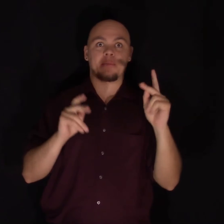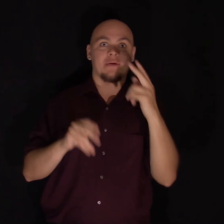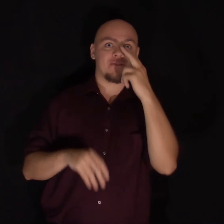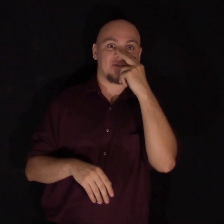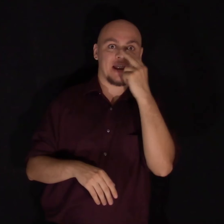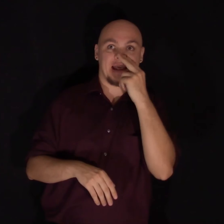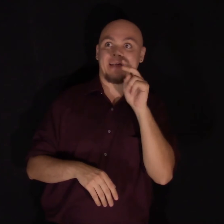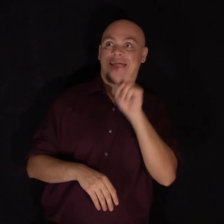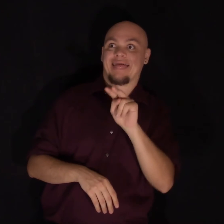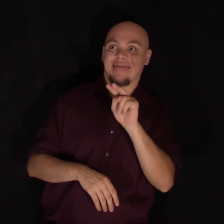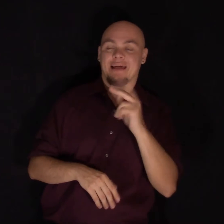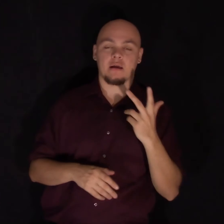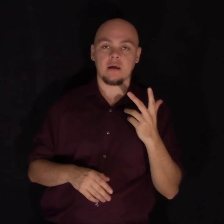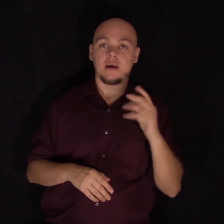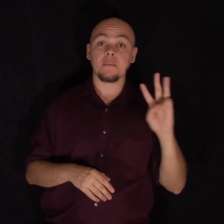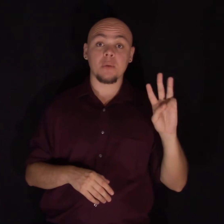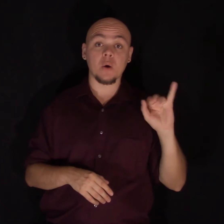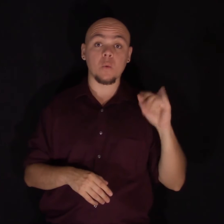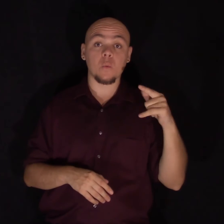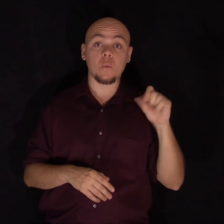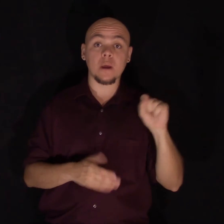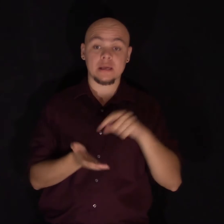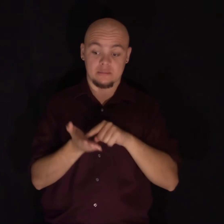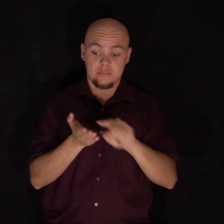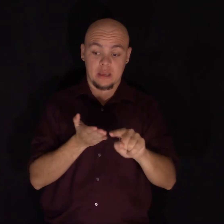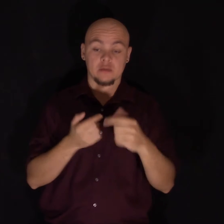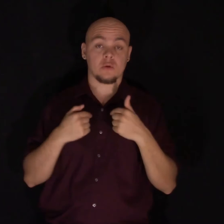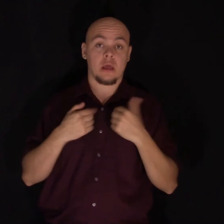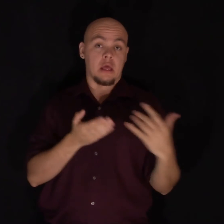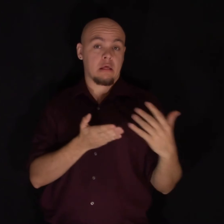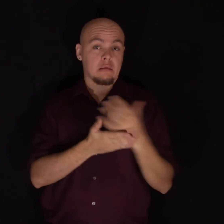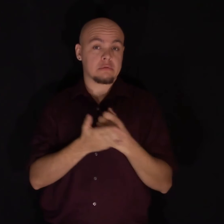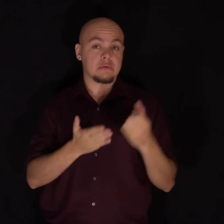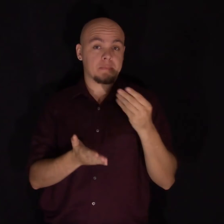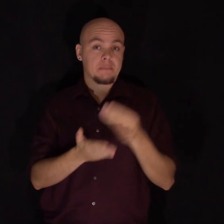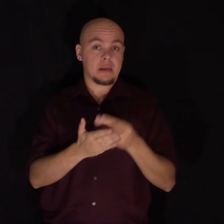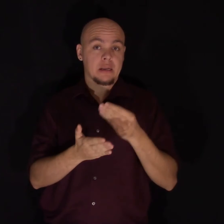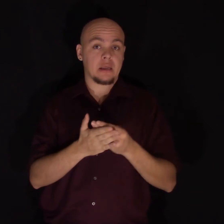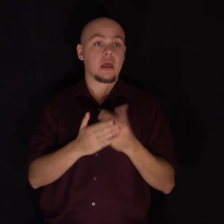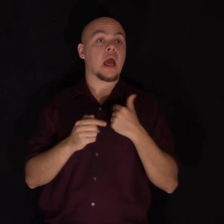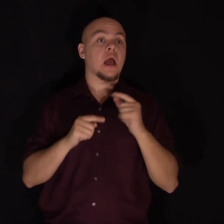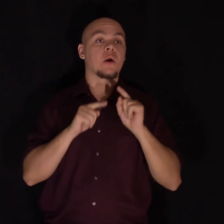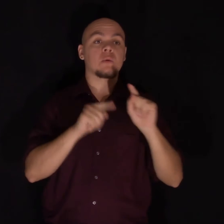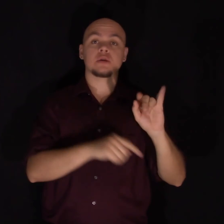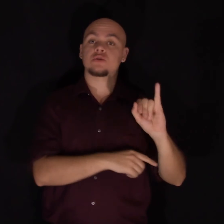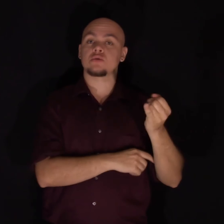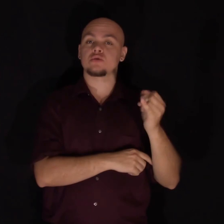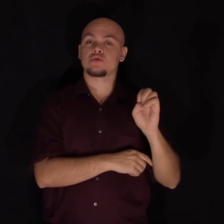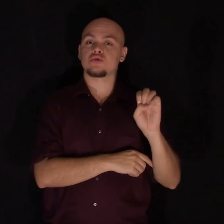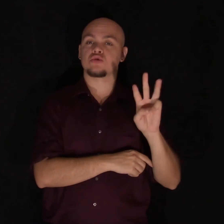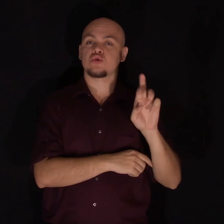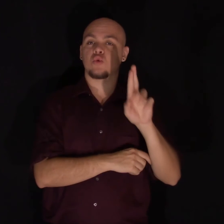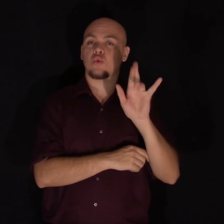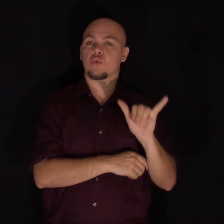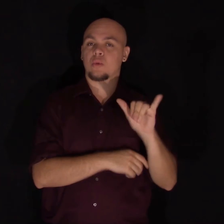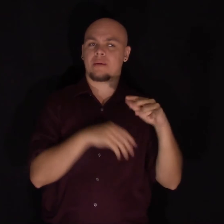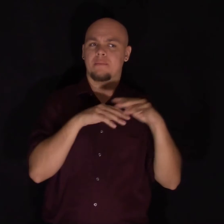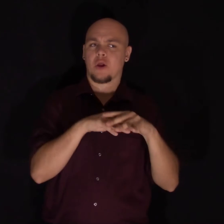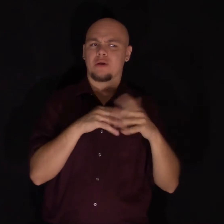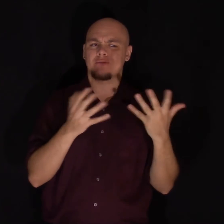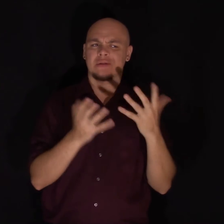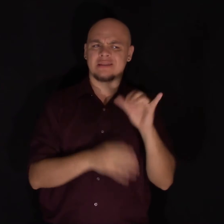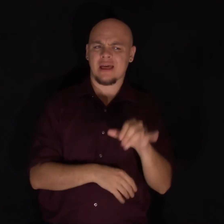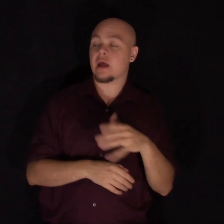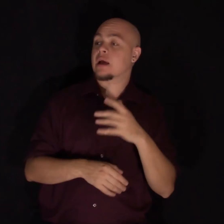paid. And so I had to figure out a way to make some money. So a friend of mine invited me to a jewelry party, and I said, "What is a jewelry party?" She said, "Oh, it's